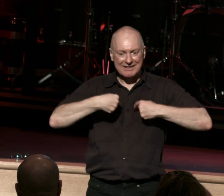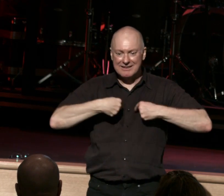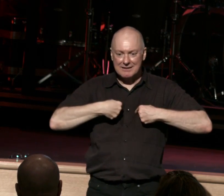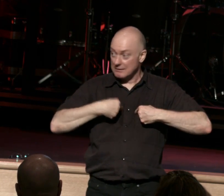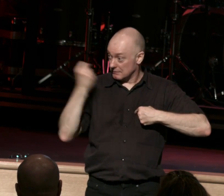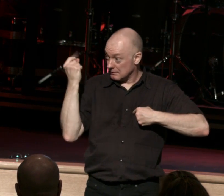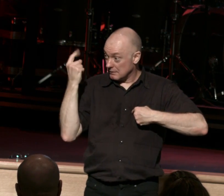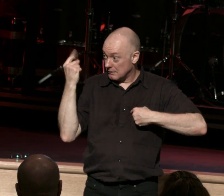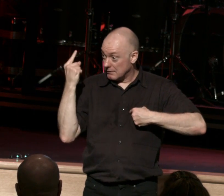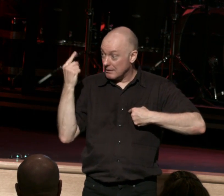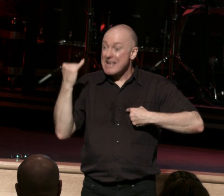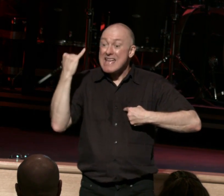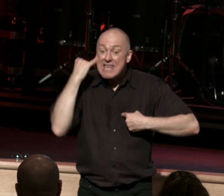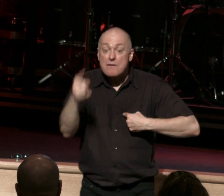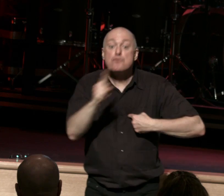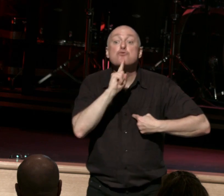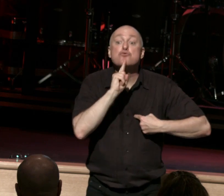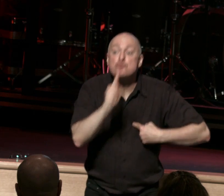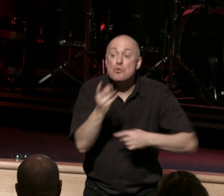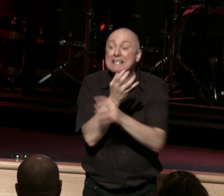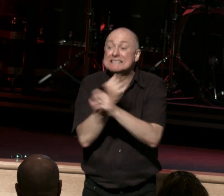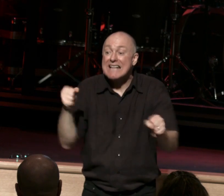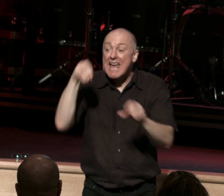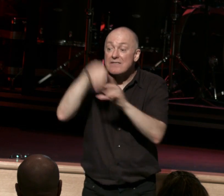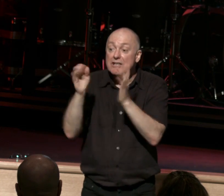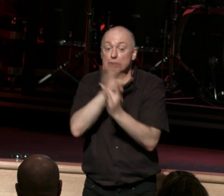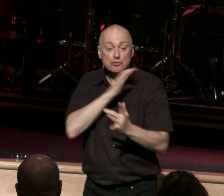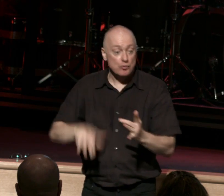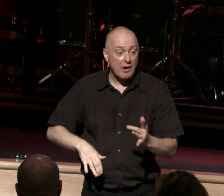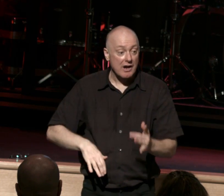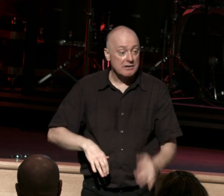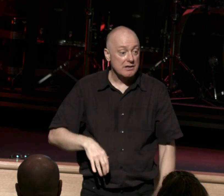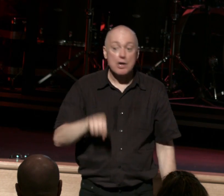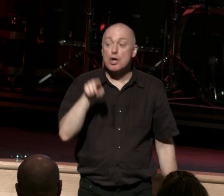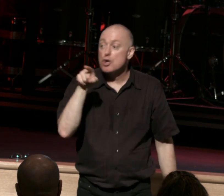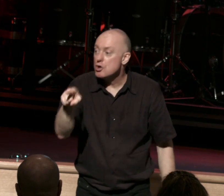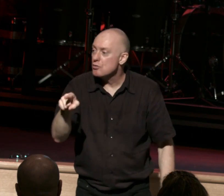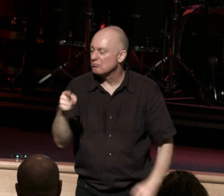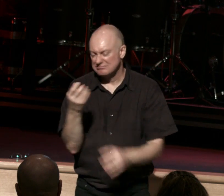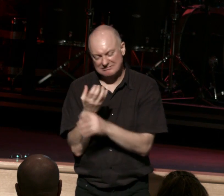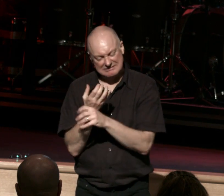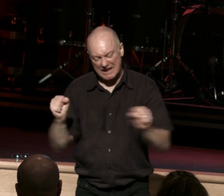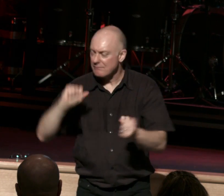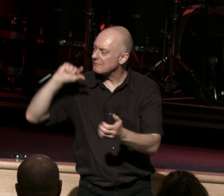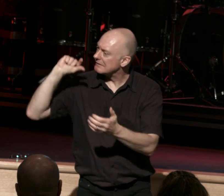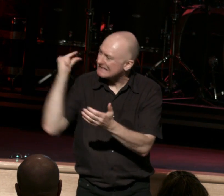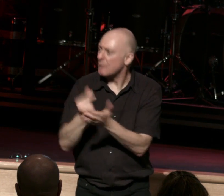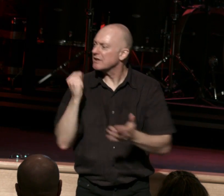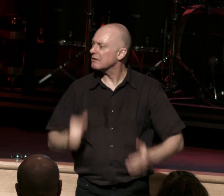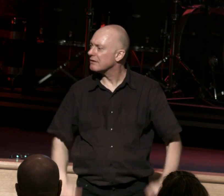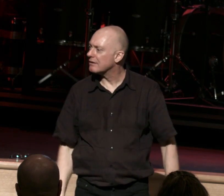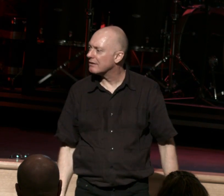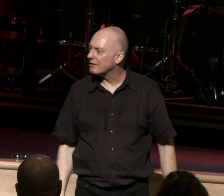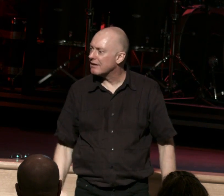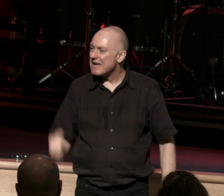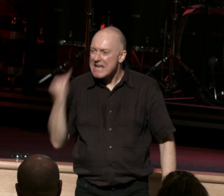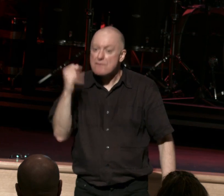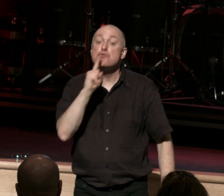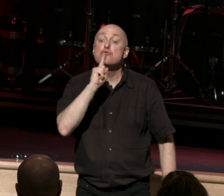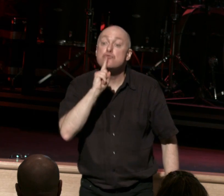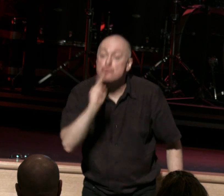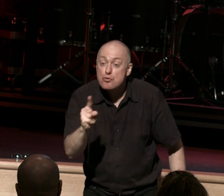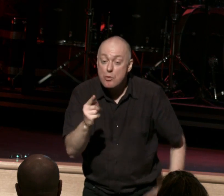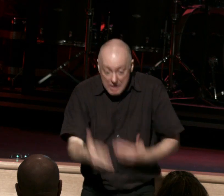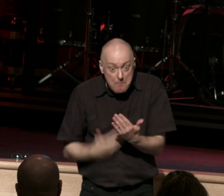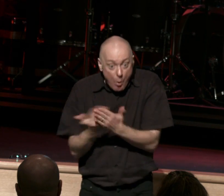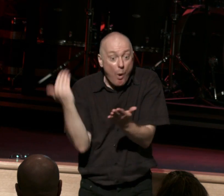temple. Hear this. If you're truly saved in Jesus Christ, you are absolutely secure in Jesus Christ. If